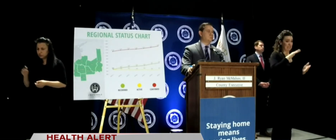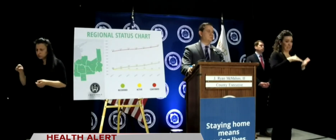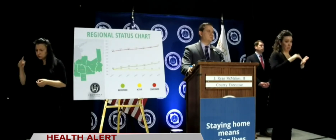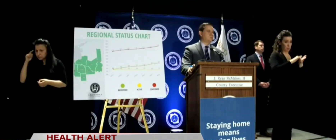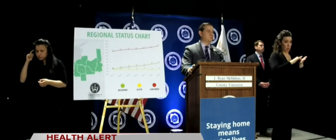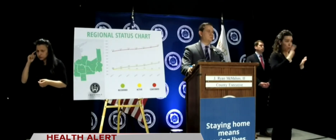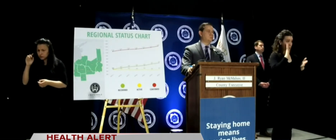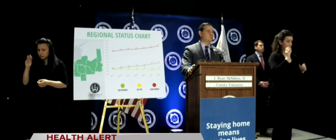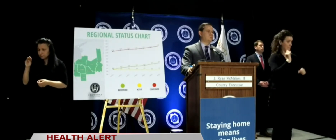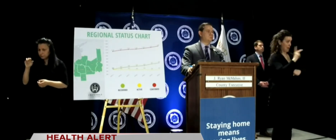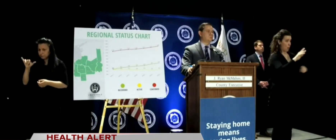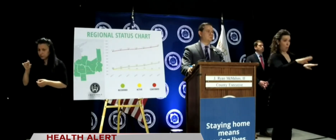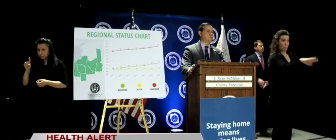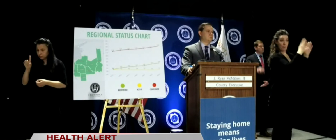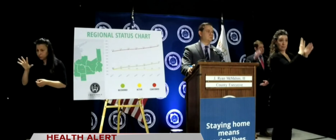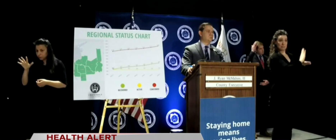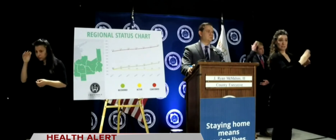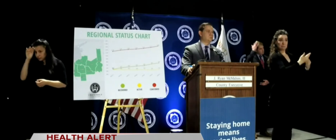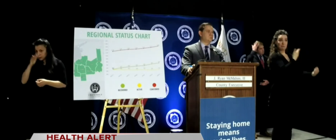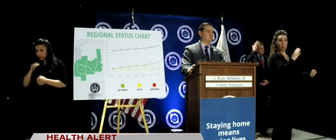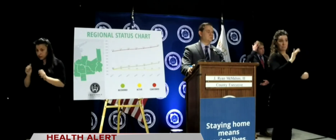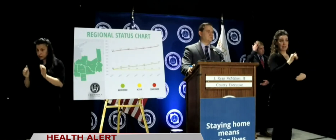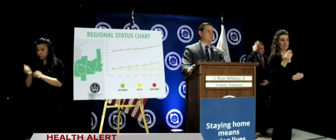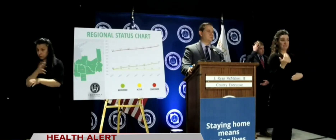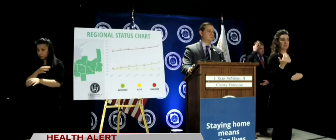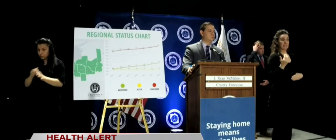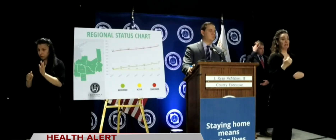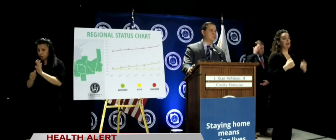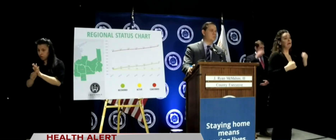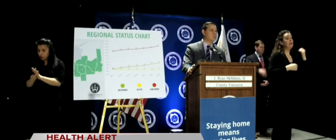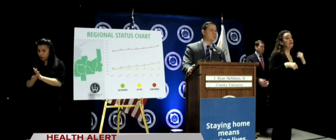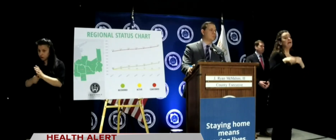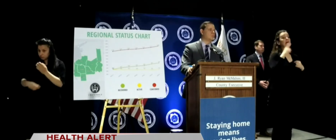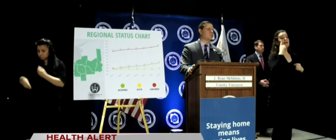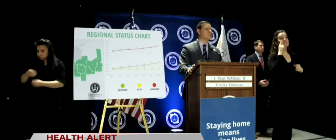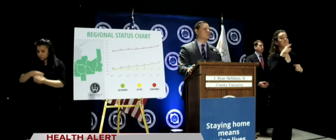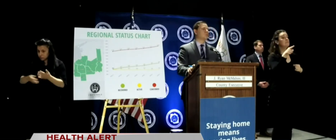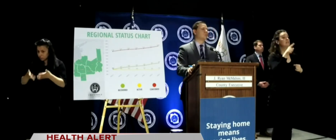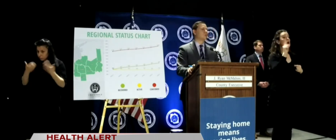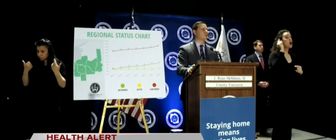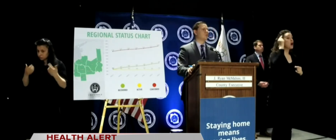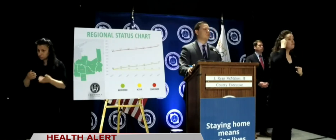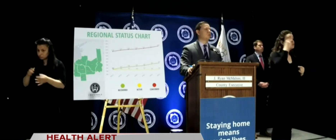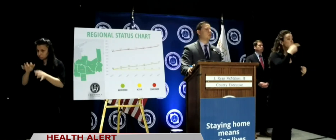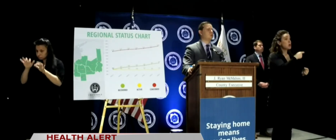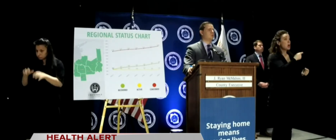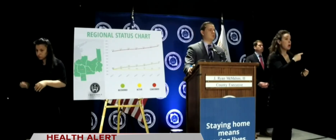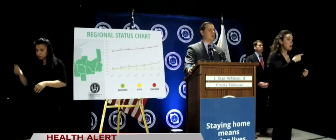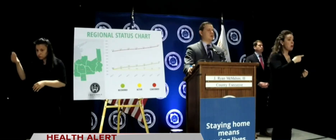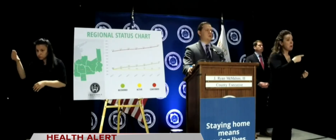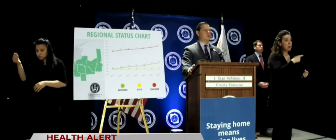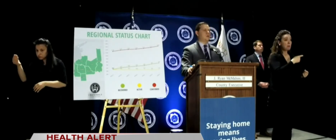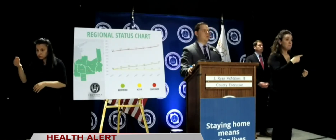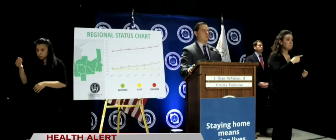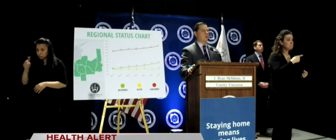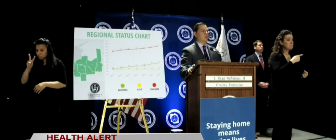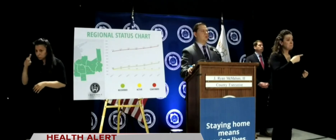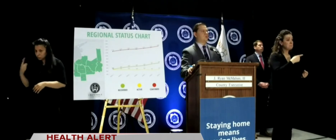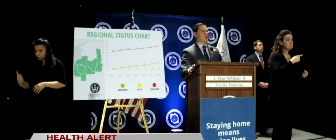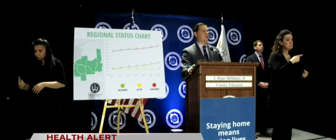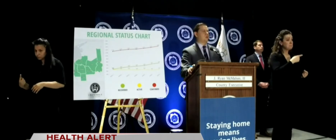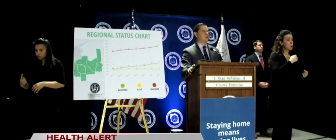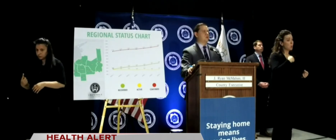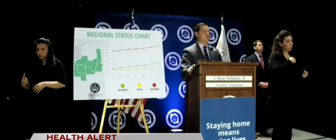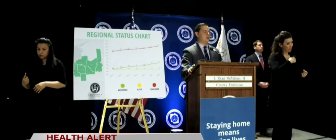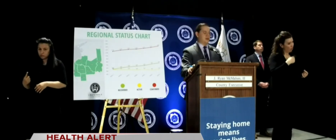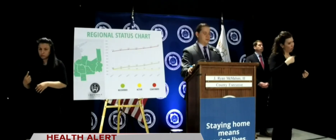next week, May 15th is 2.5 weeks from then, and you're saying there's a 2-week lag in the testing. Yeah. Do Well, you the think